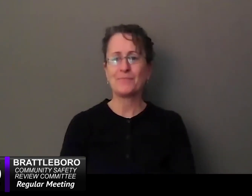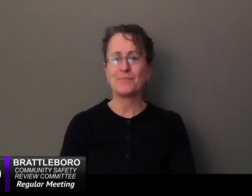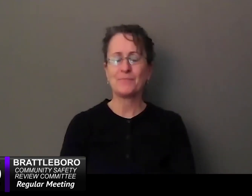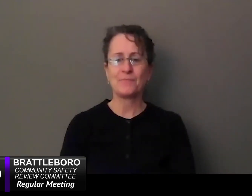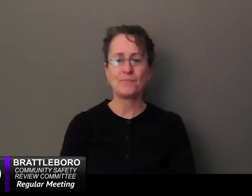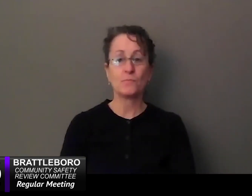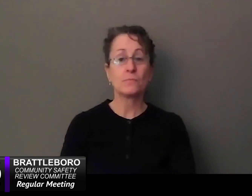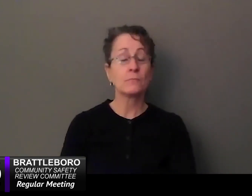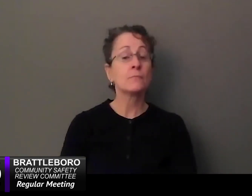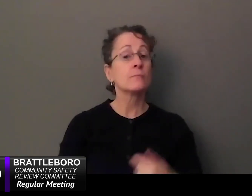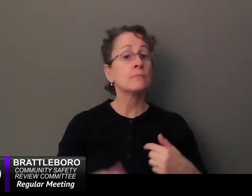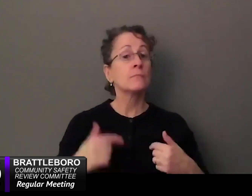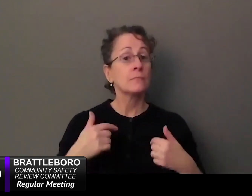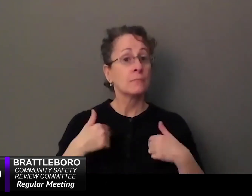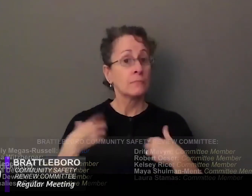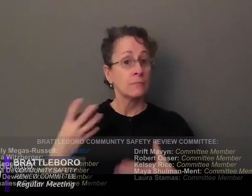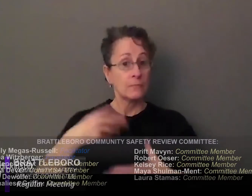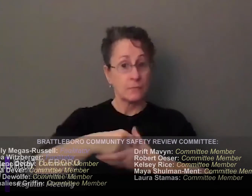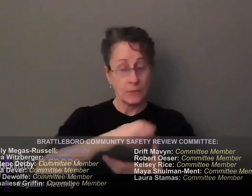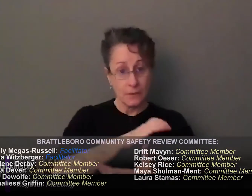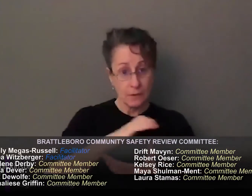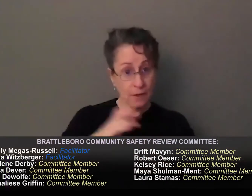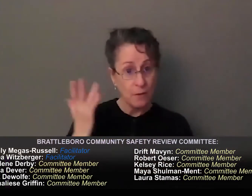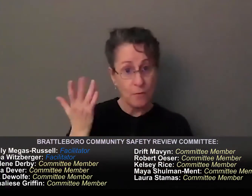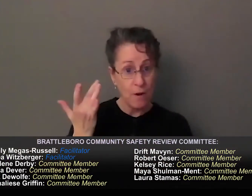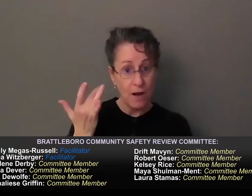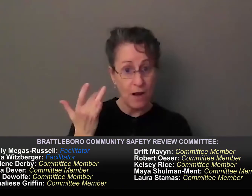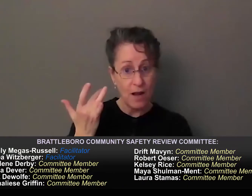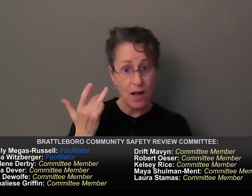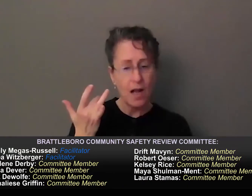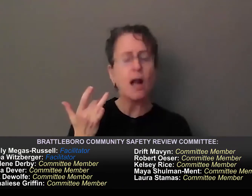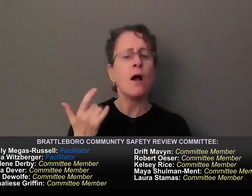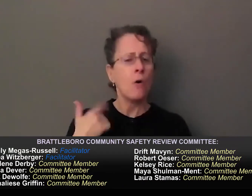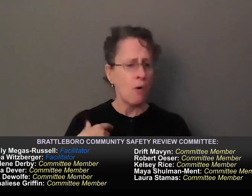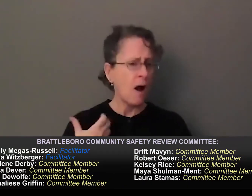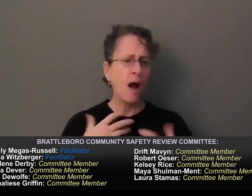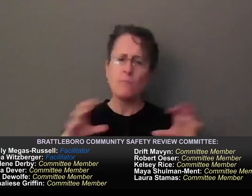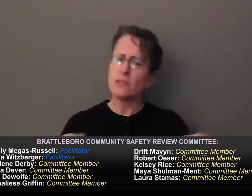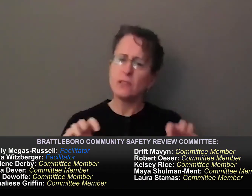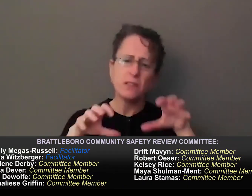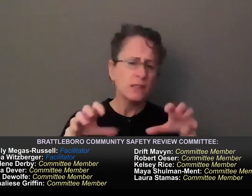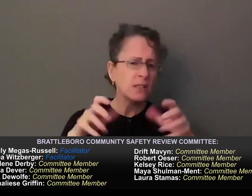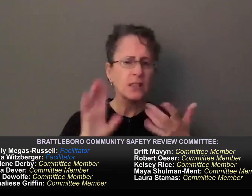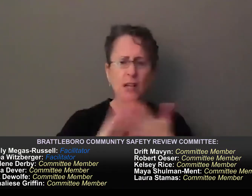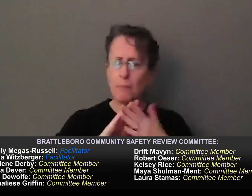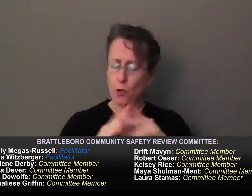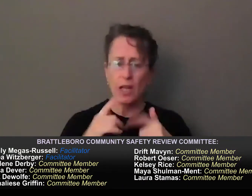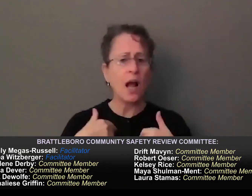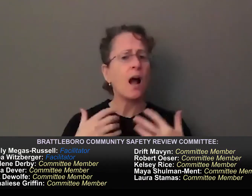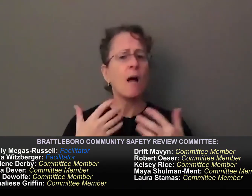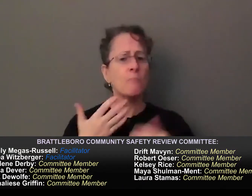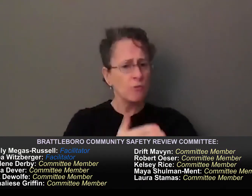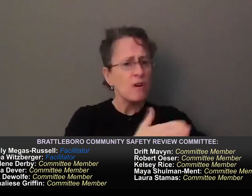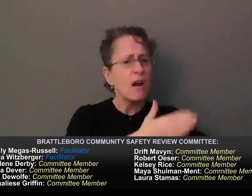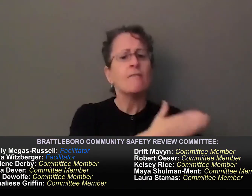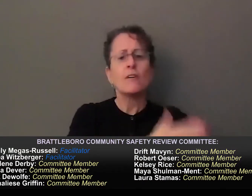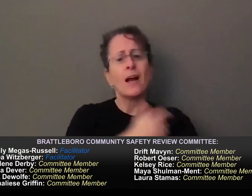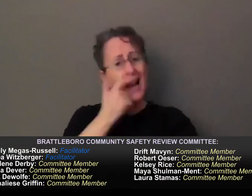I'm here because I work a lot in the community. I am a recovering addict, and